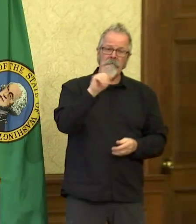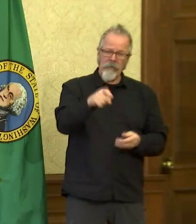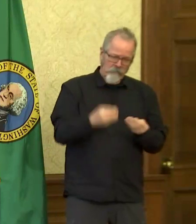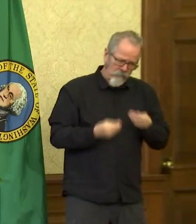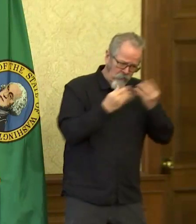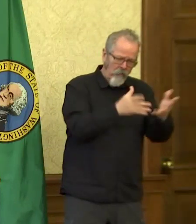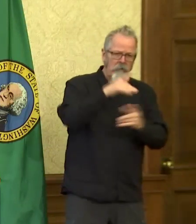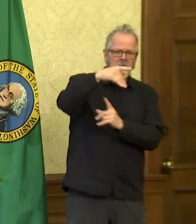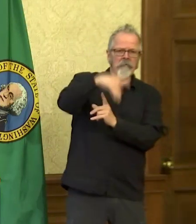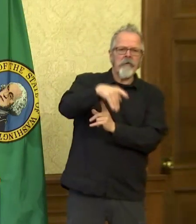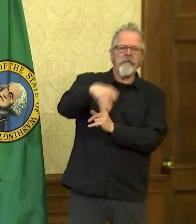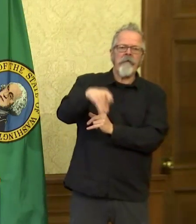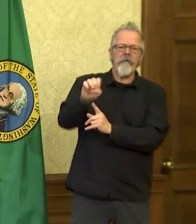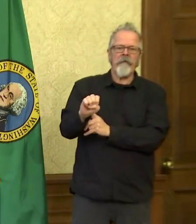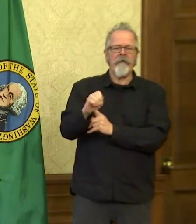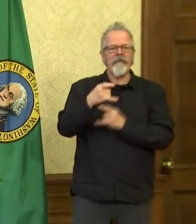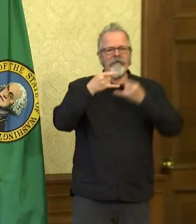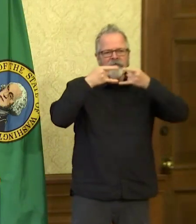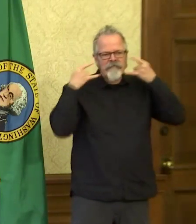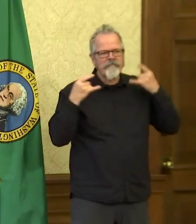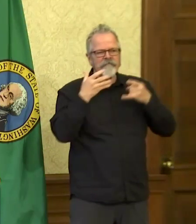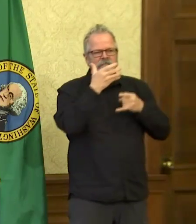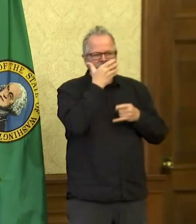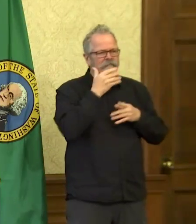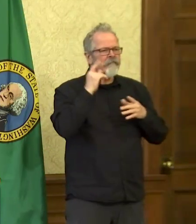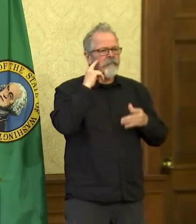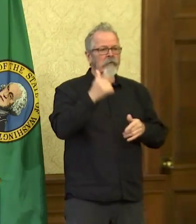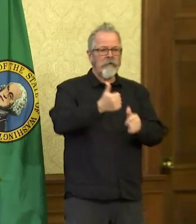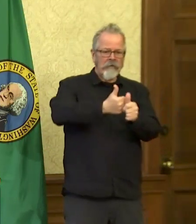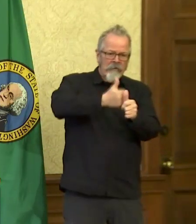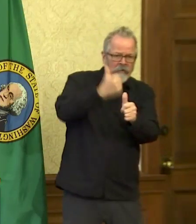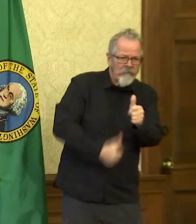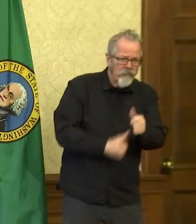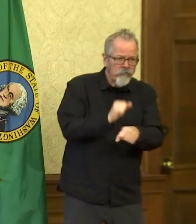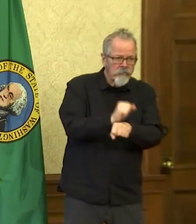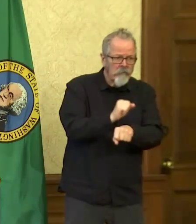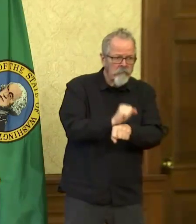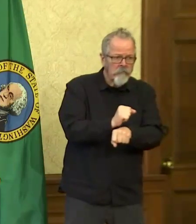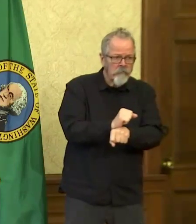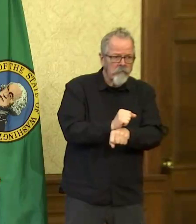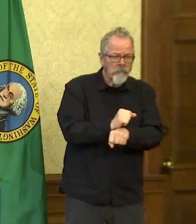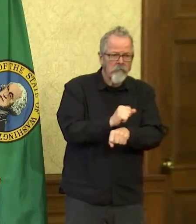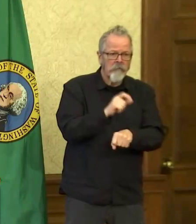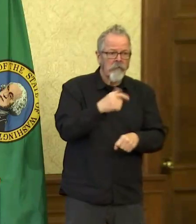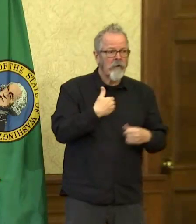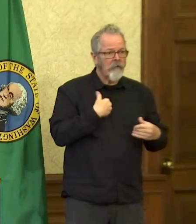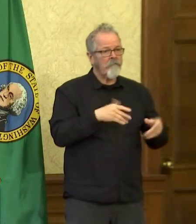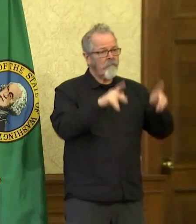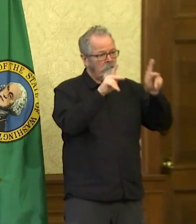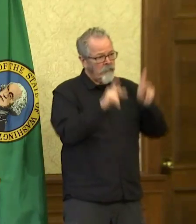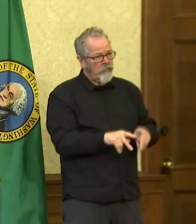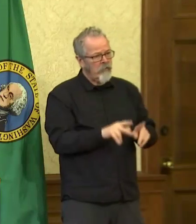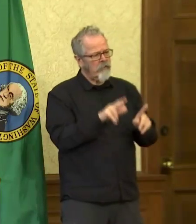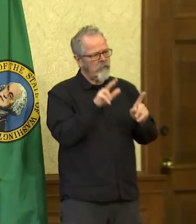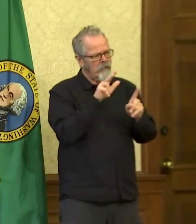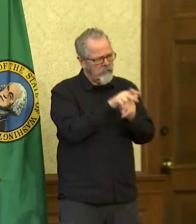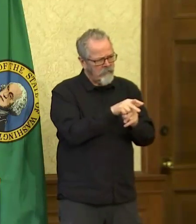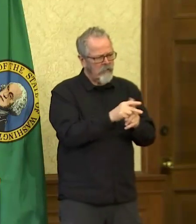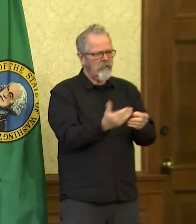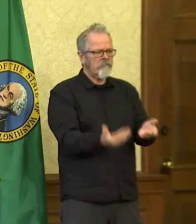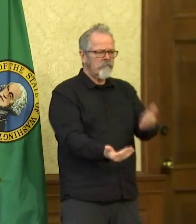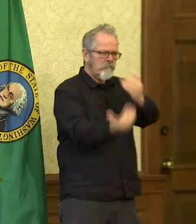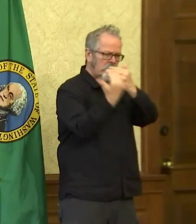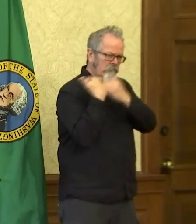on each job site, whose job it is to make sure this plan is implemented. And I believe it would be valuable for